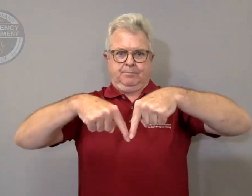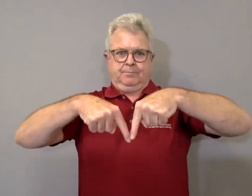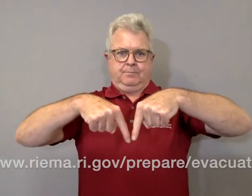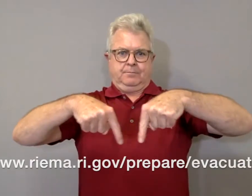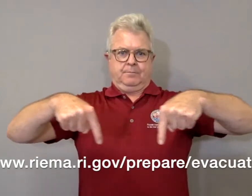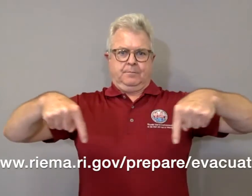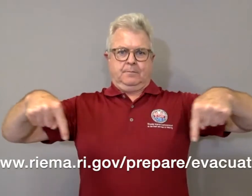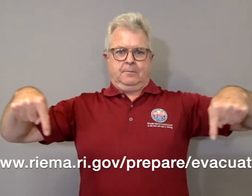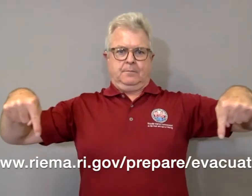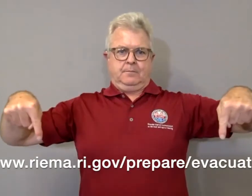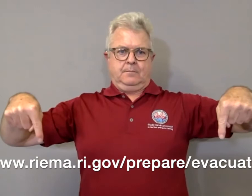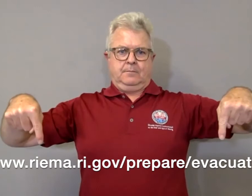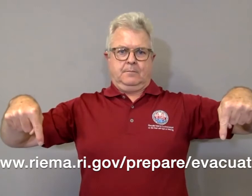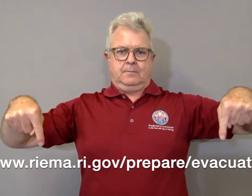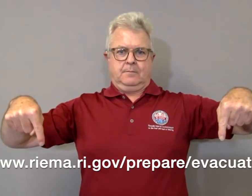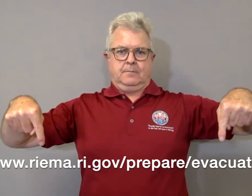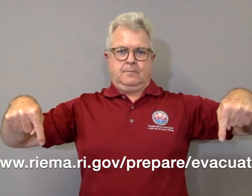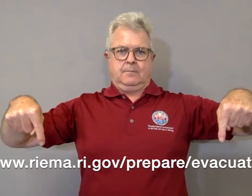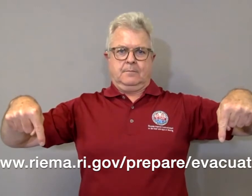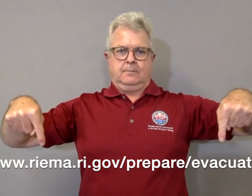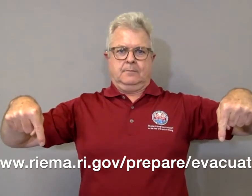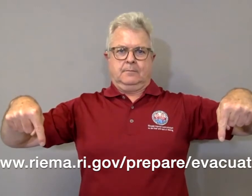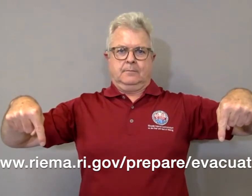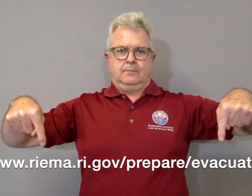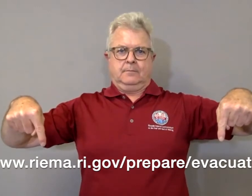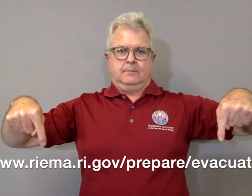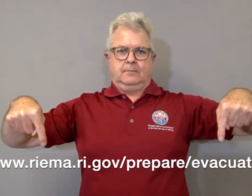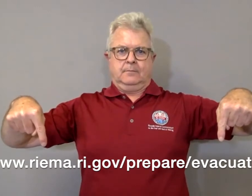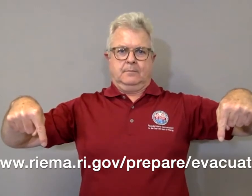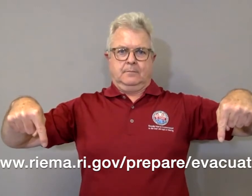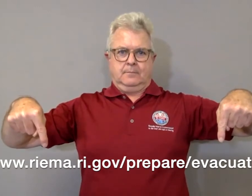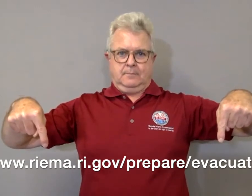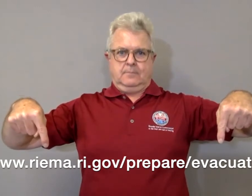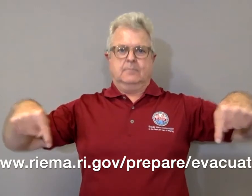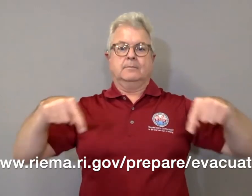Island Emergency Management, this website right here.